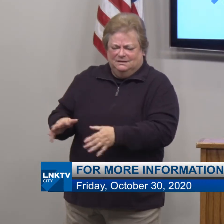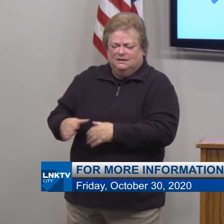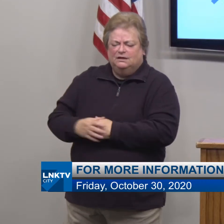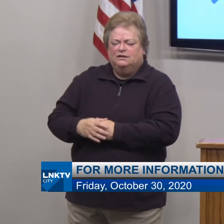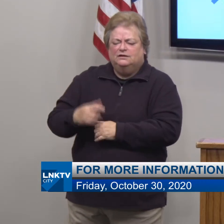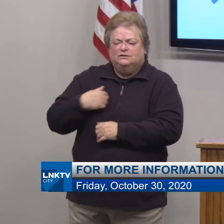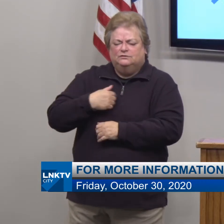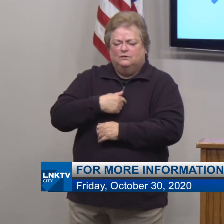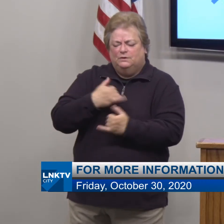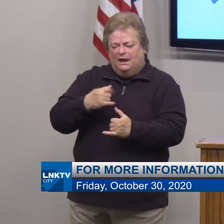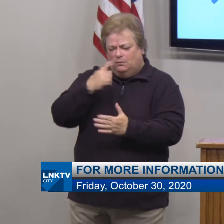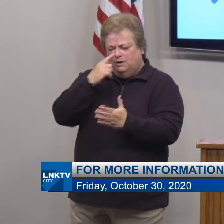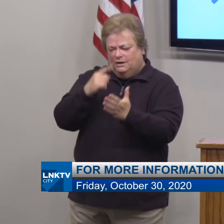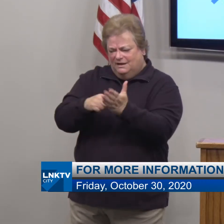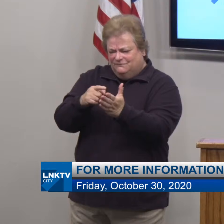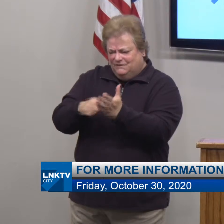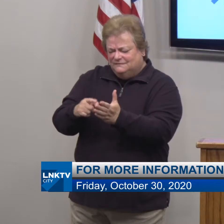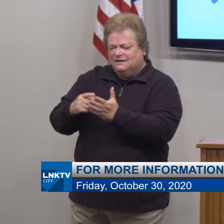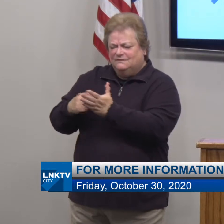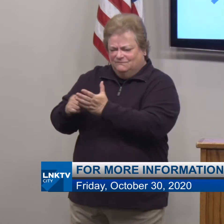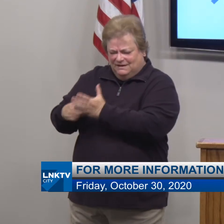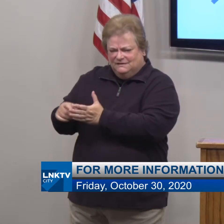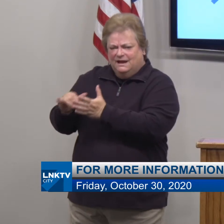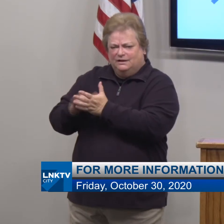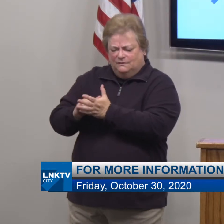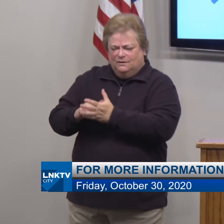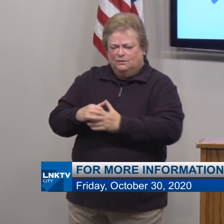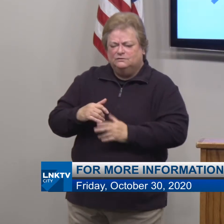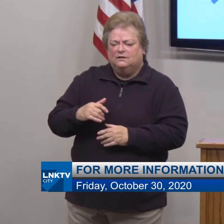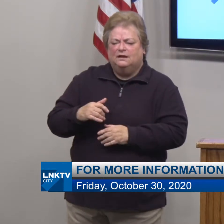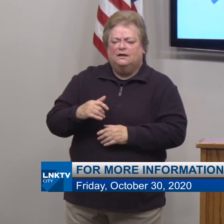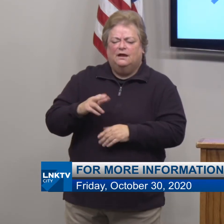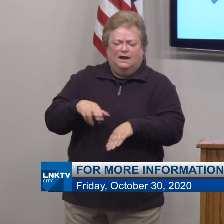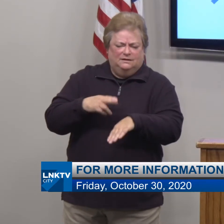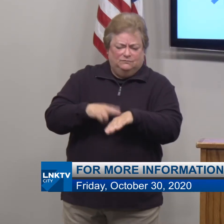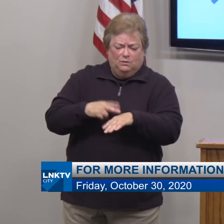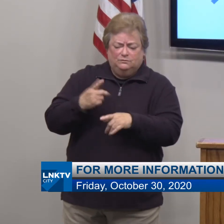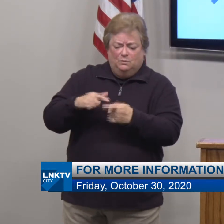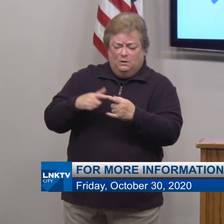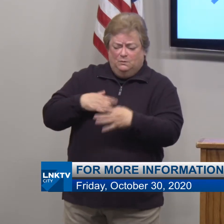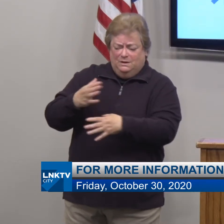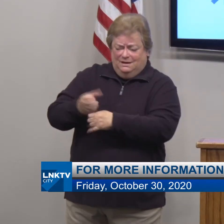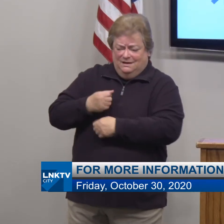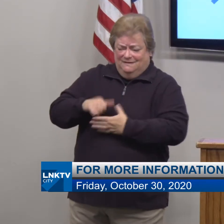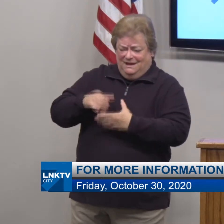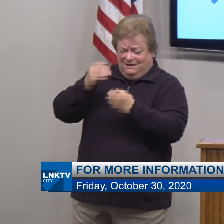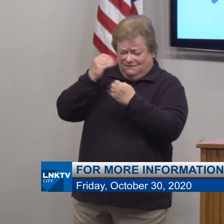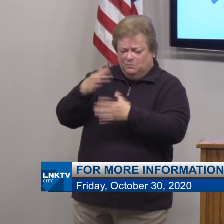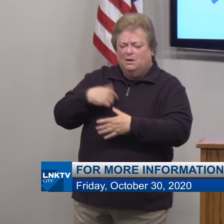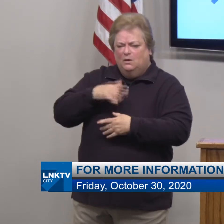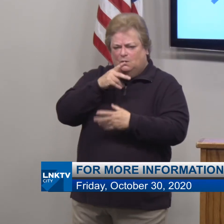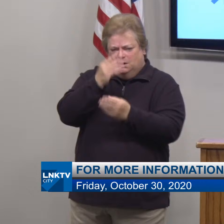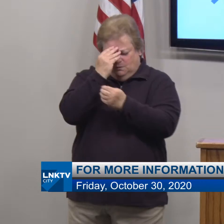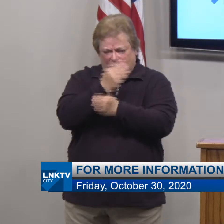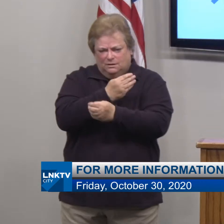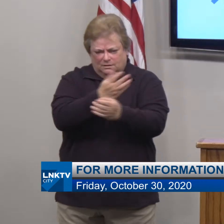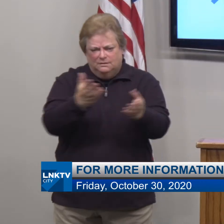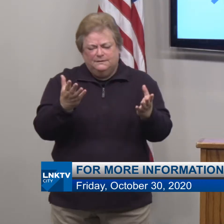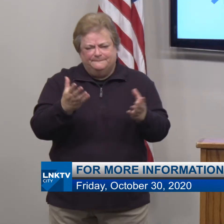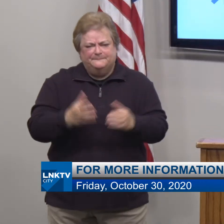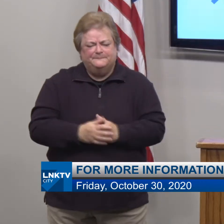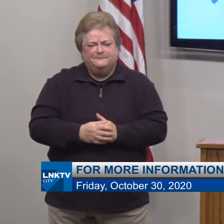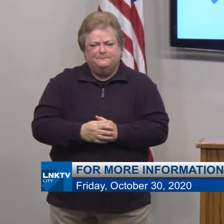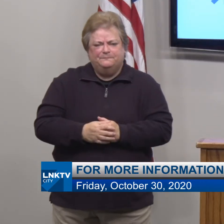process of investigating those, Bill, and of course we would release information that becomes available as it becomes available. We